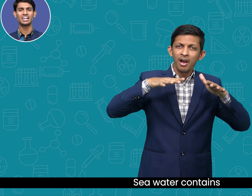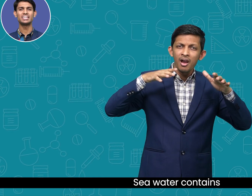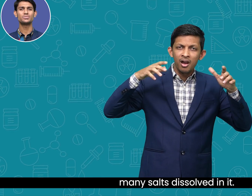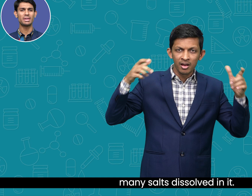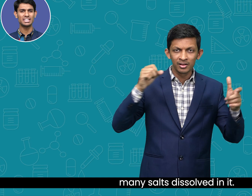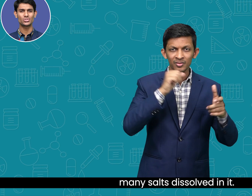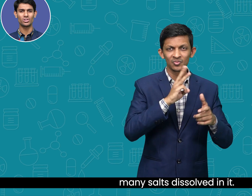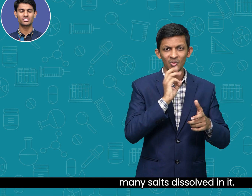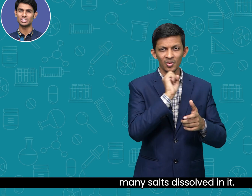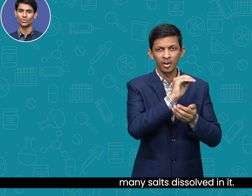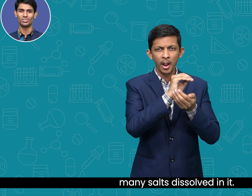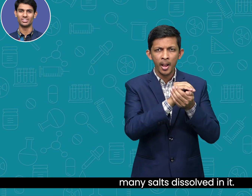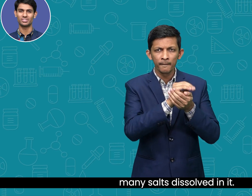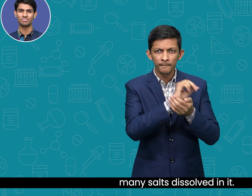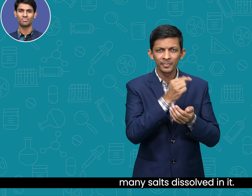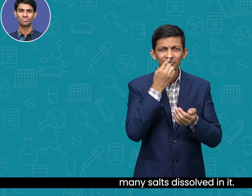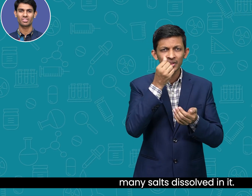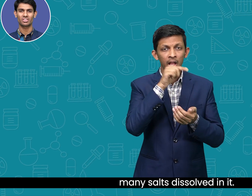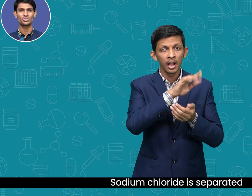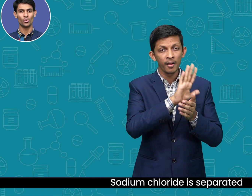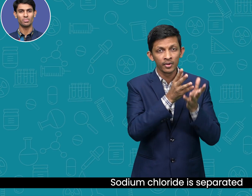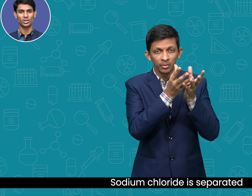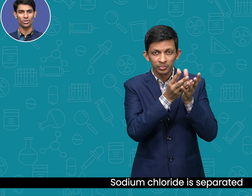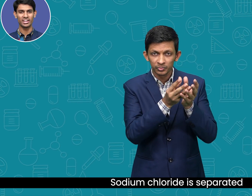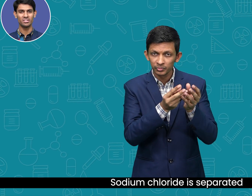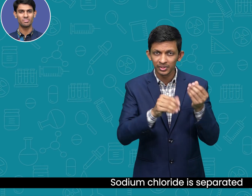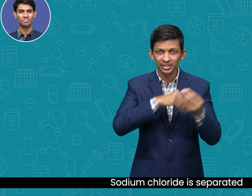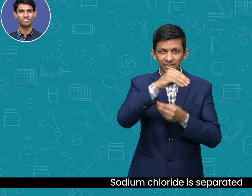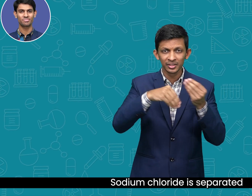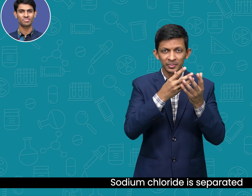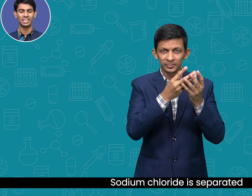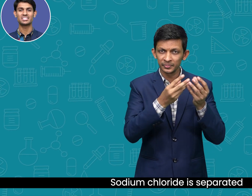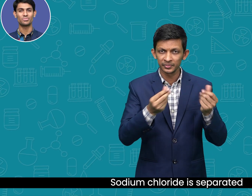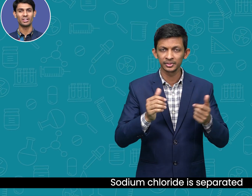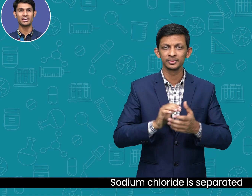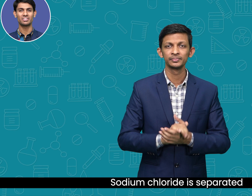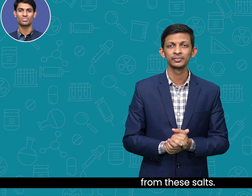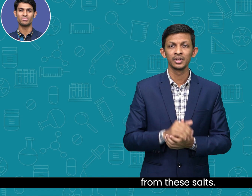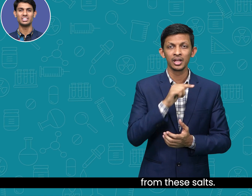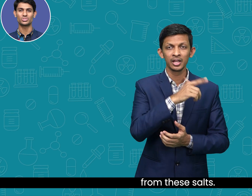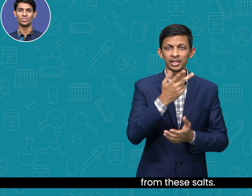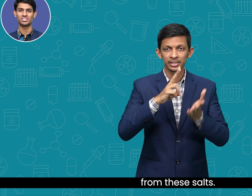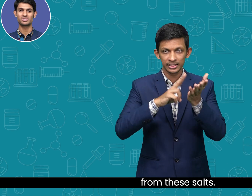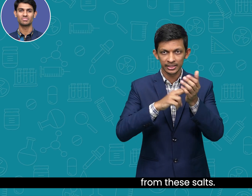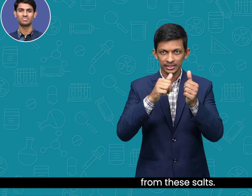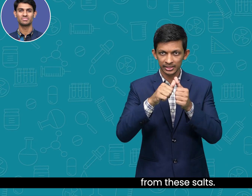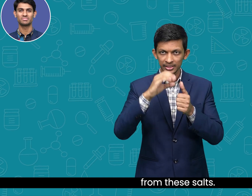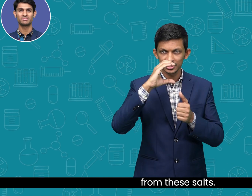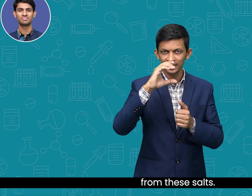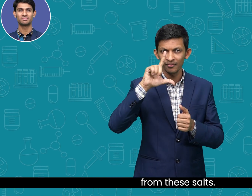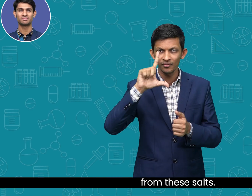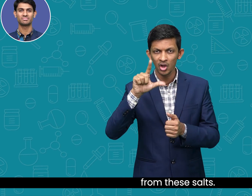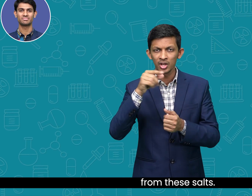Seawater contains many salts dissolved in it. Sodium chloride is separated from these salts.